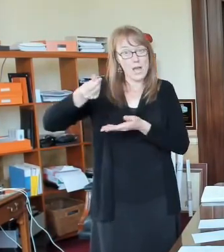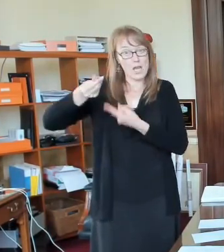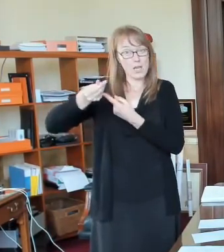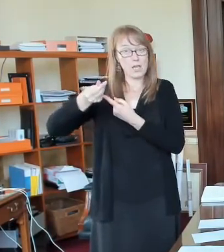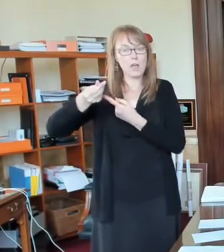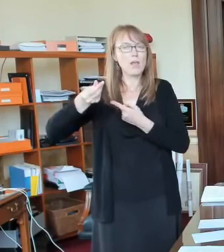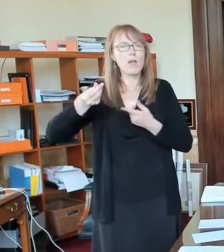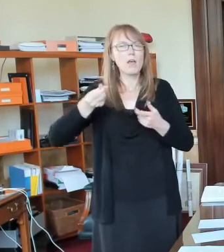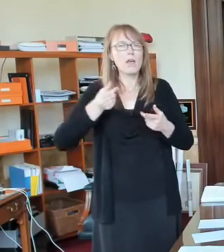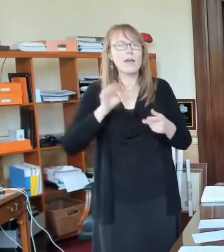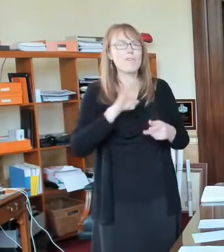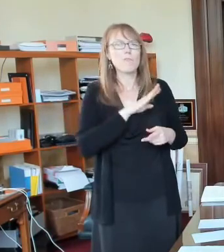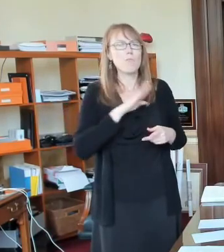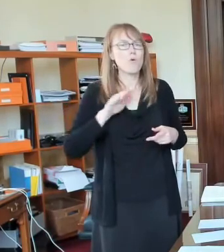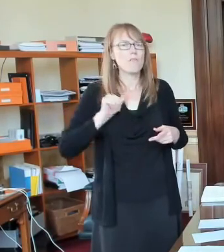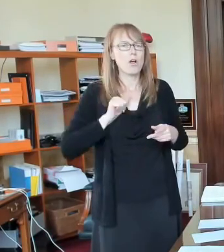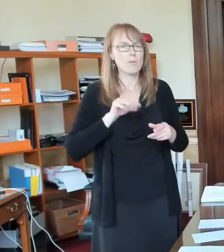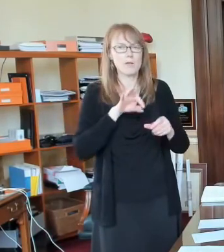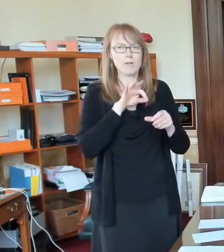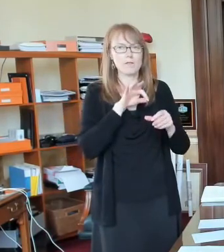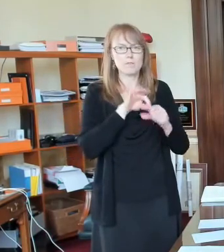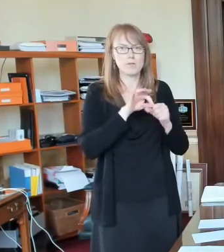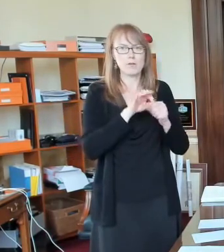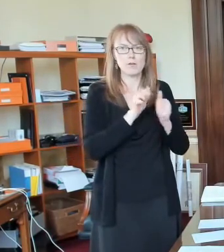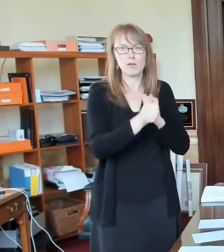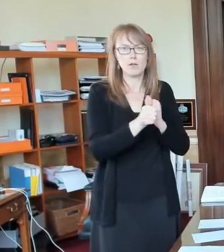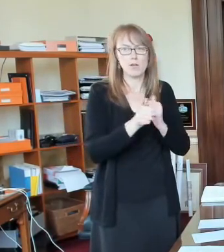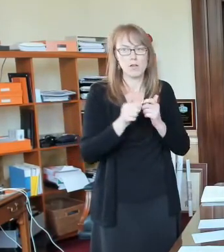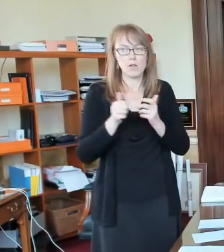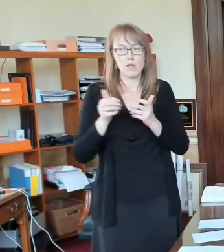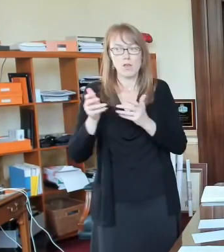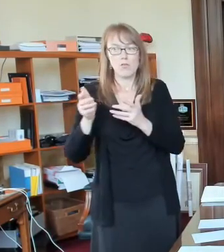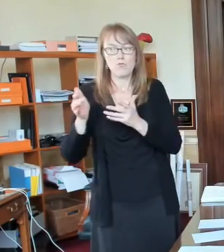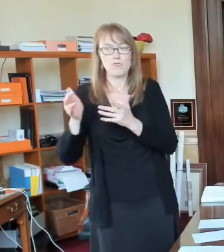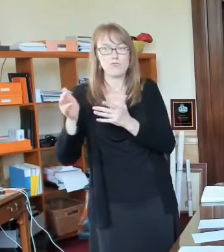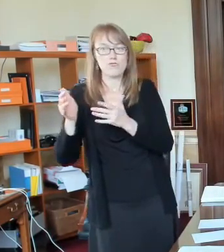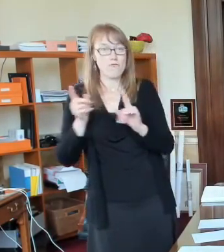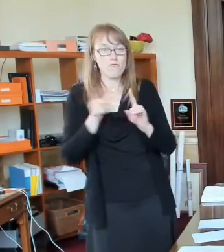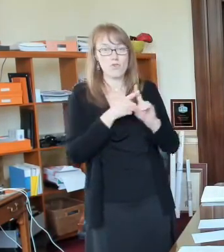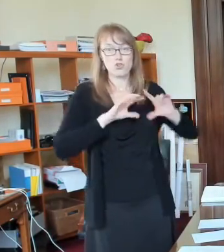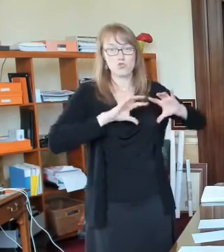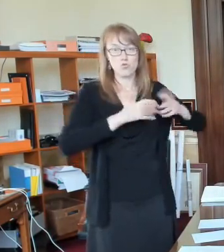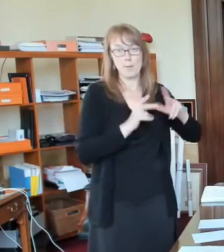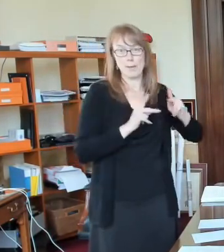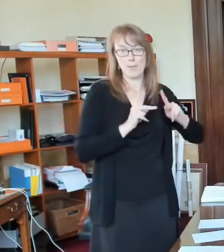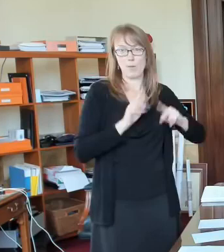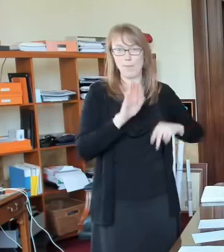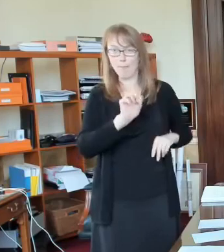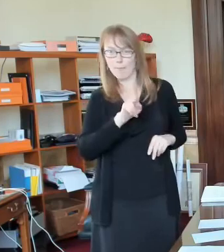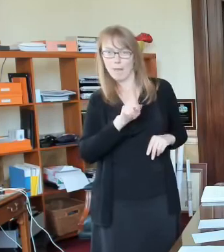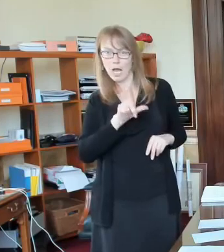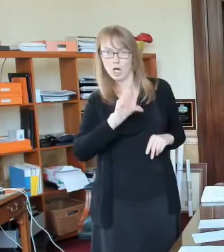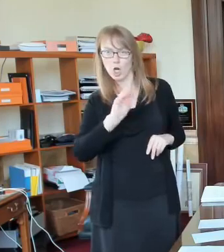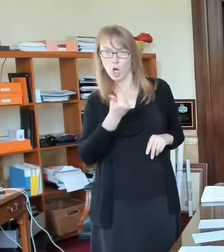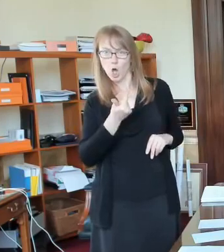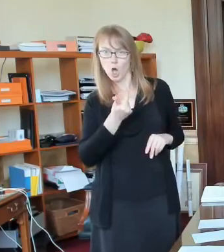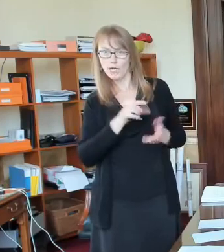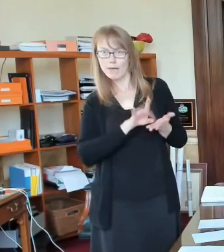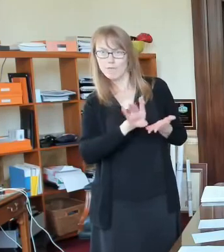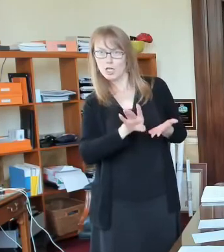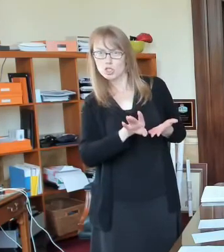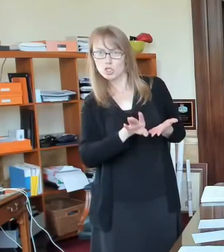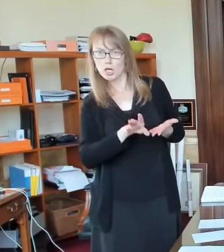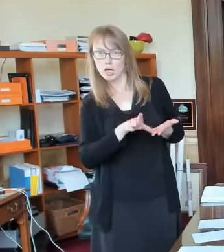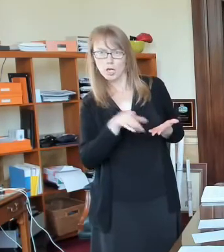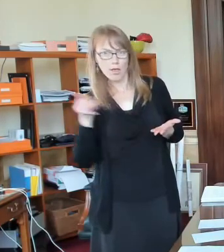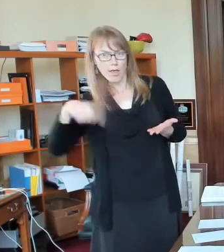for the people facing this first wave of backlogged evictions? Well, the evictions